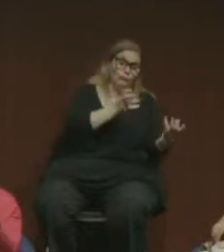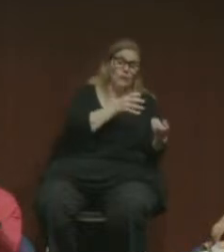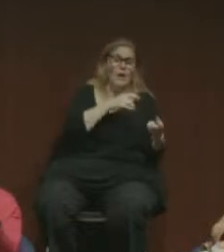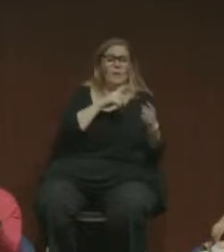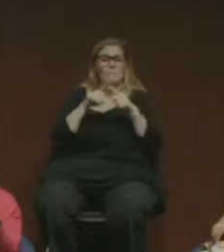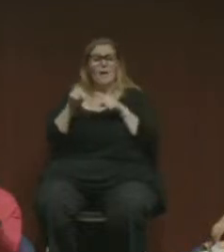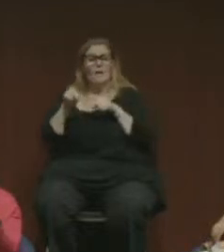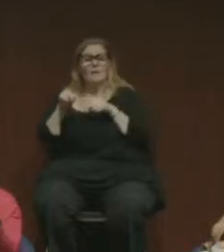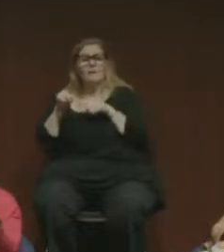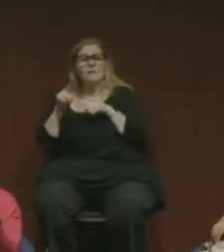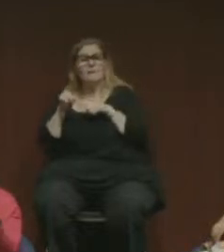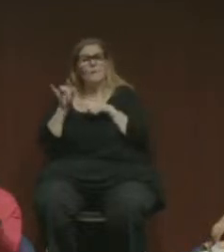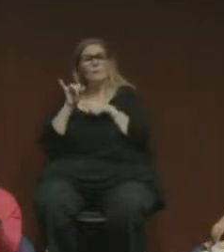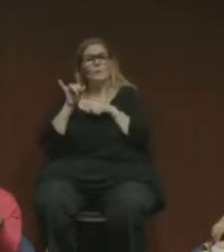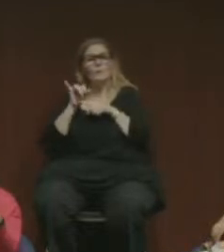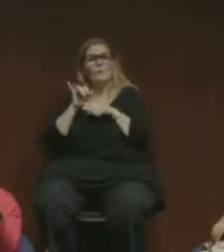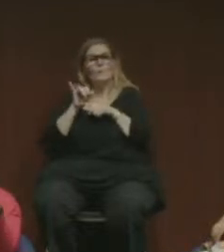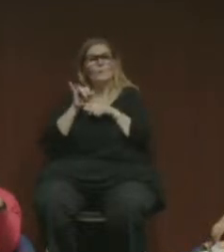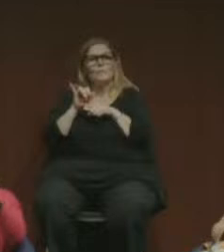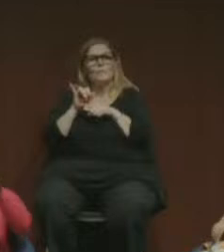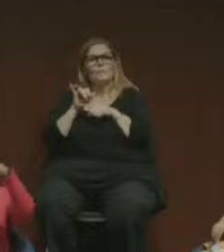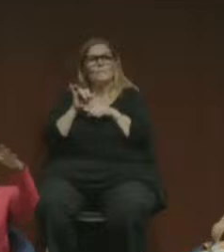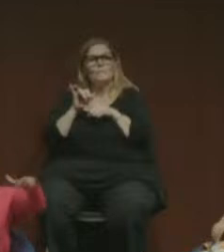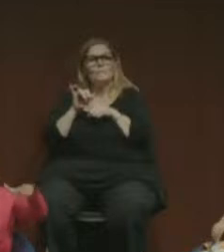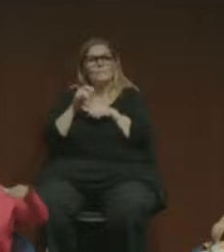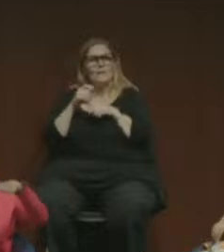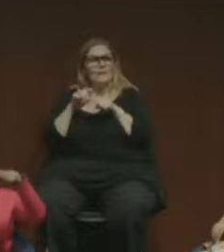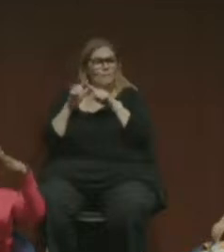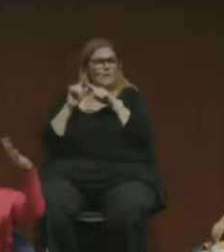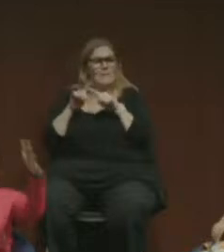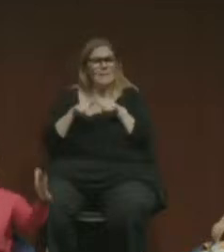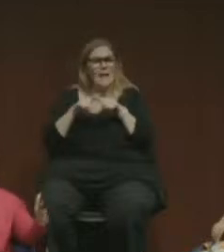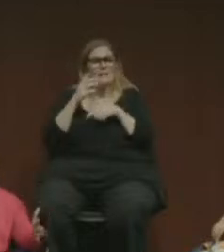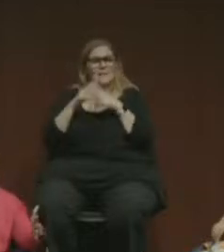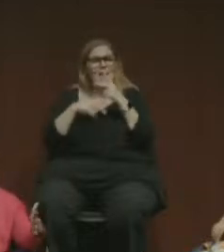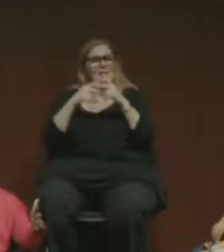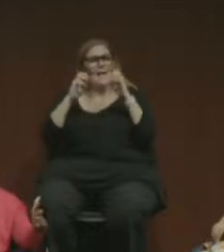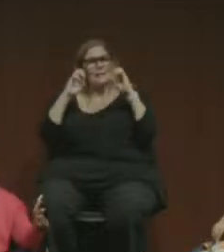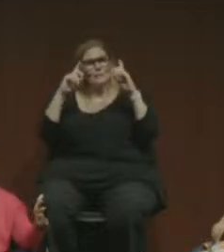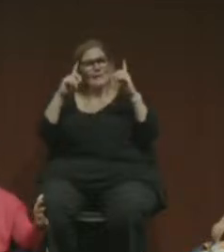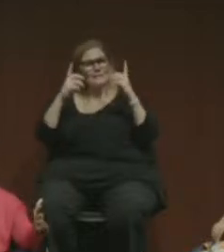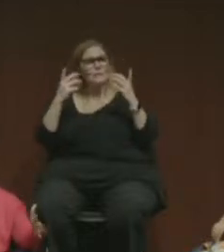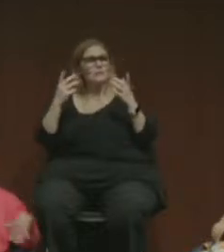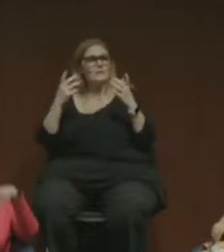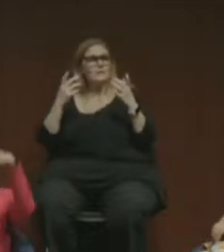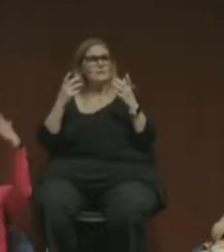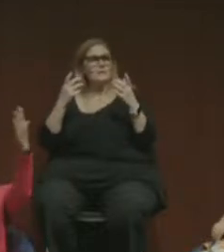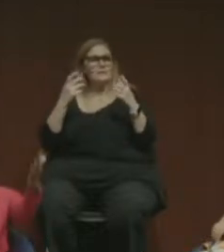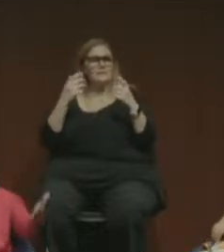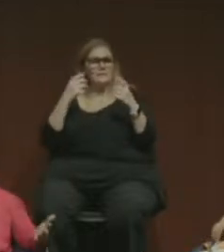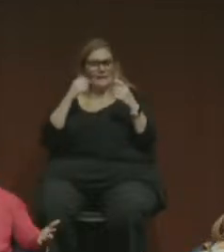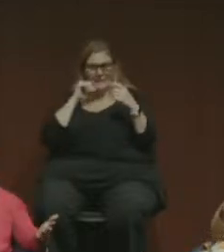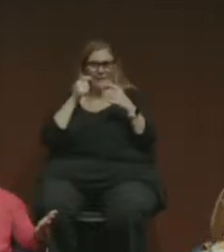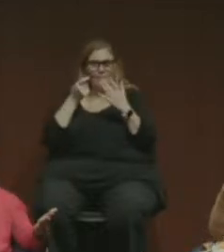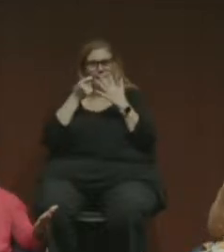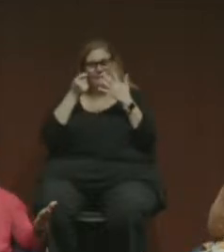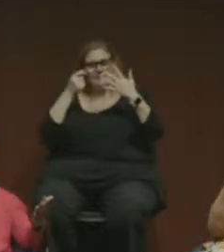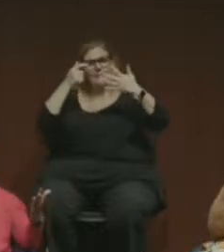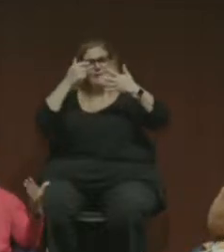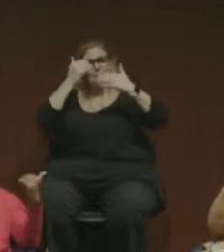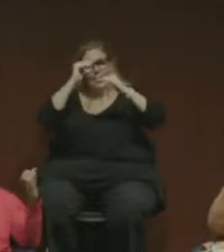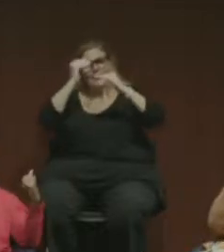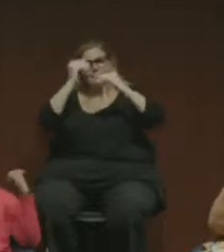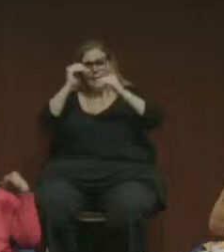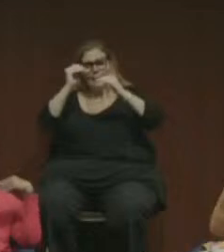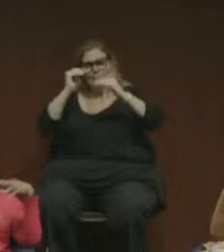also that they, it also relies on a certain kind of education that they've also been cut out of. As